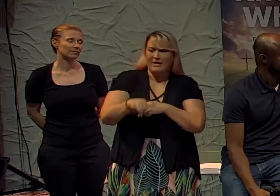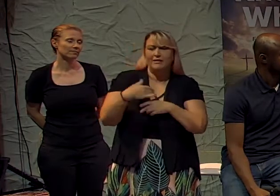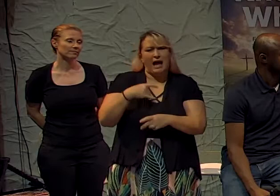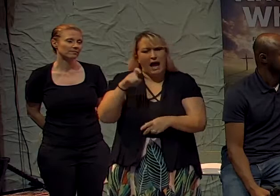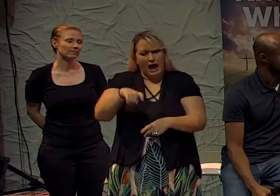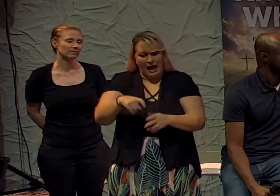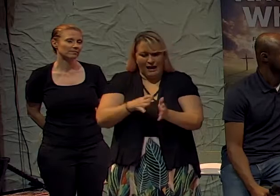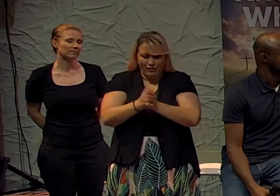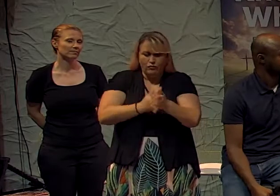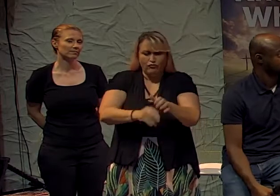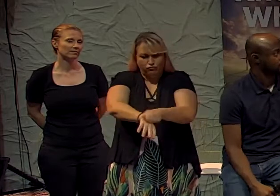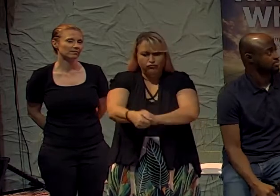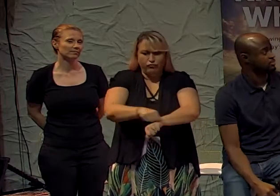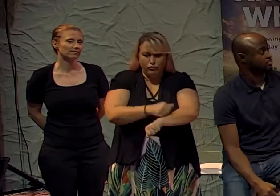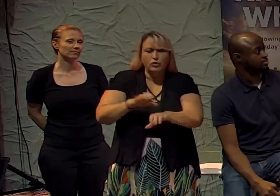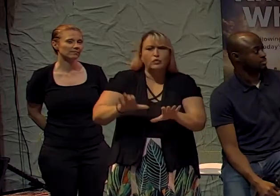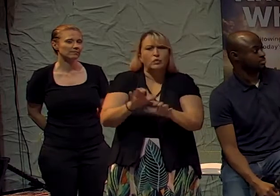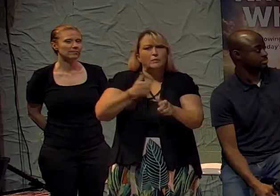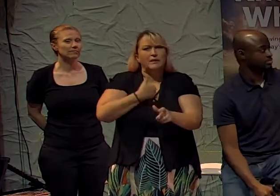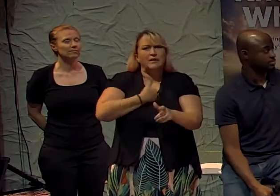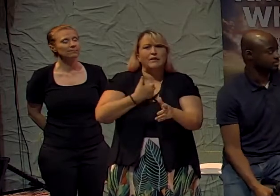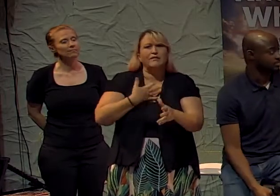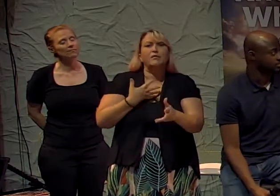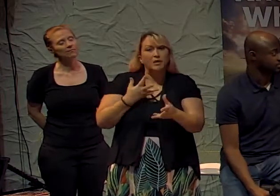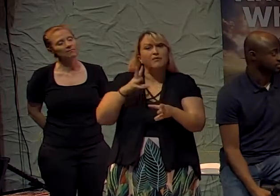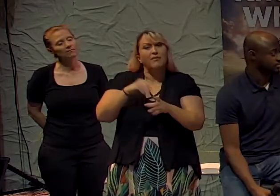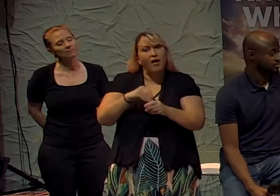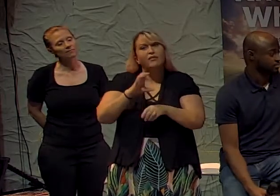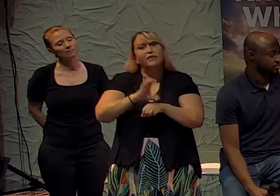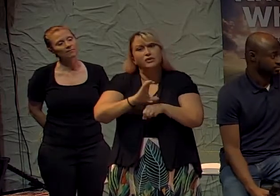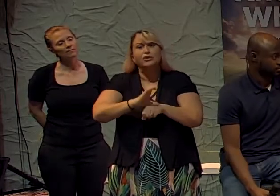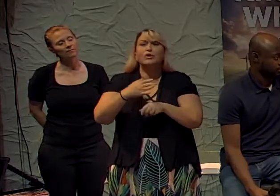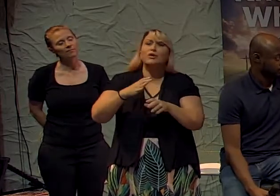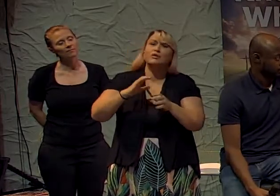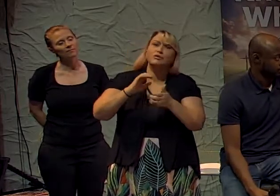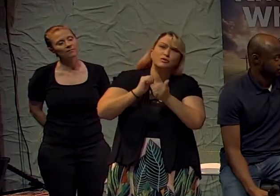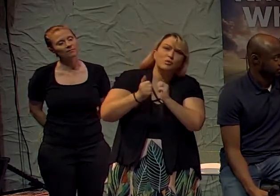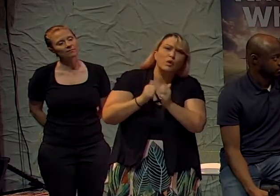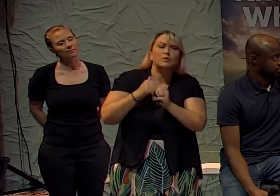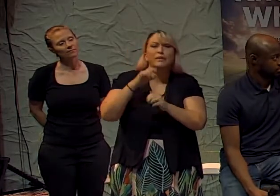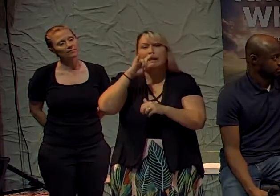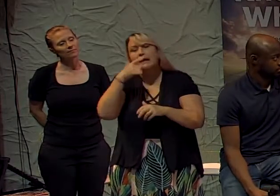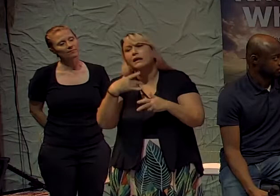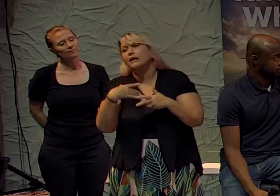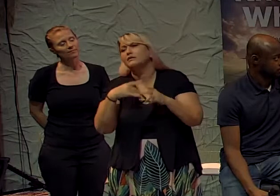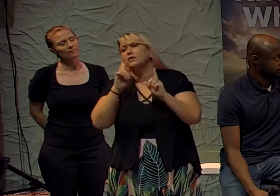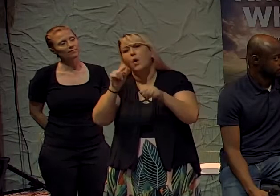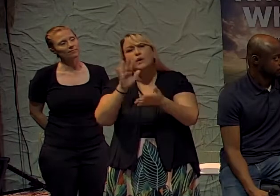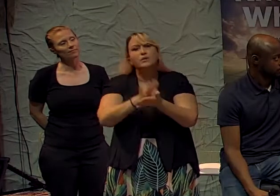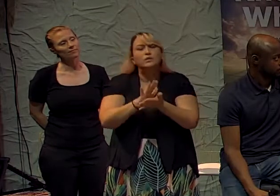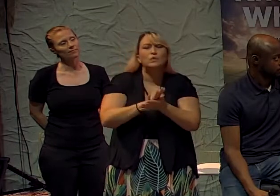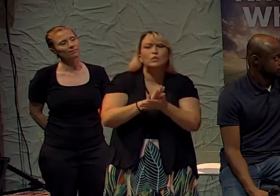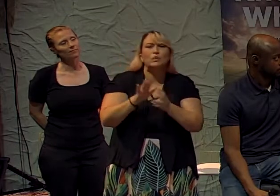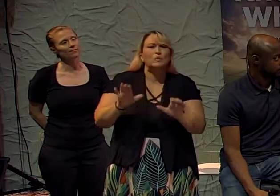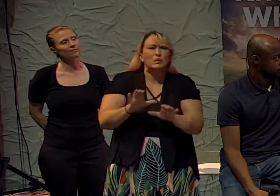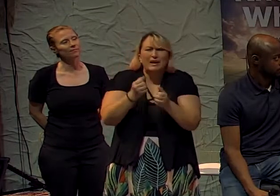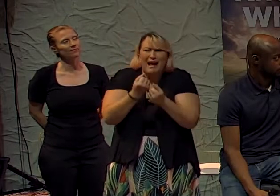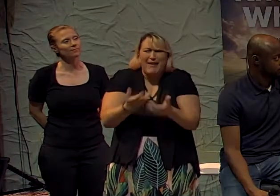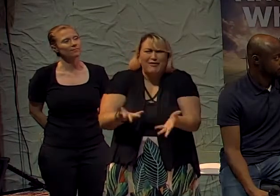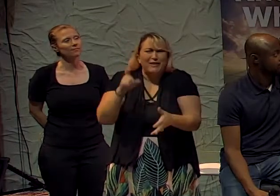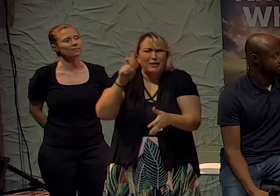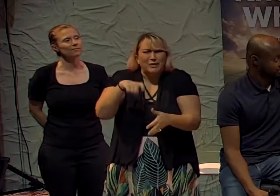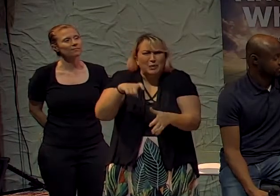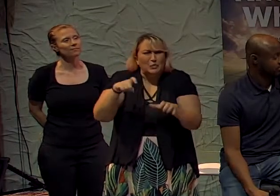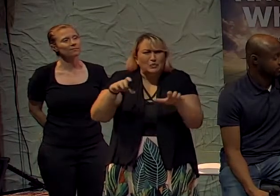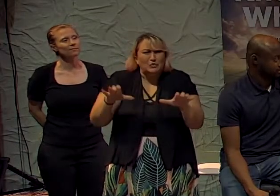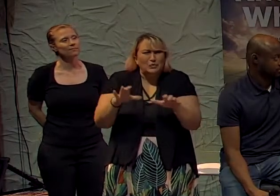it. You know, in the meantime, we're involved with church and we're doing all of our kids' sports and going to school and doing what we thought we were supposed to do to look